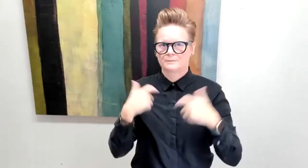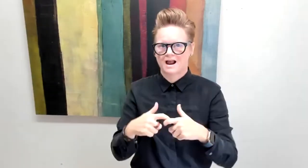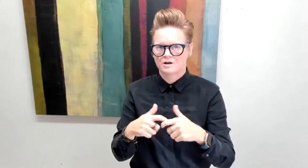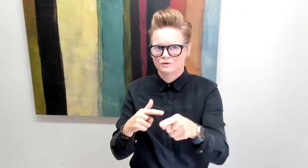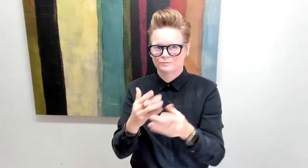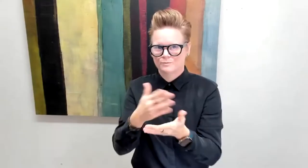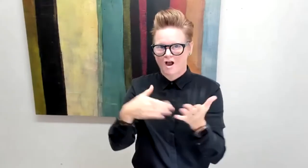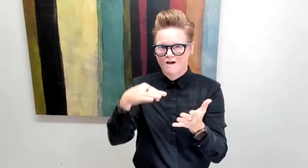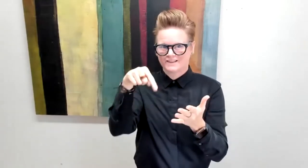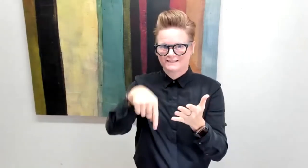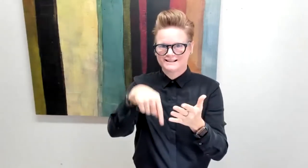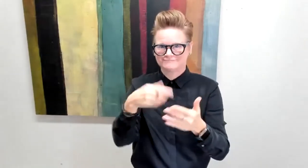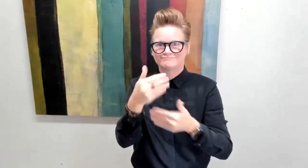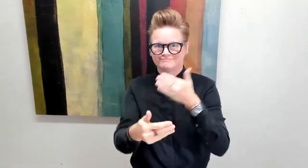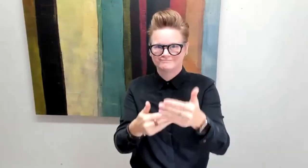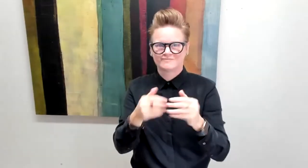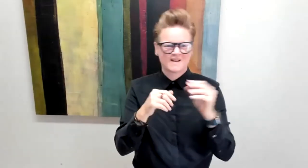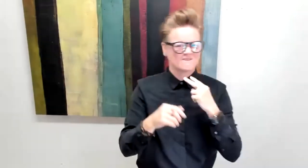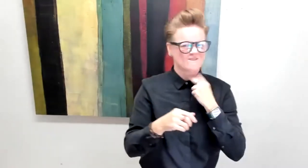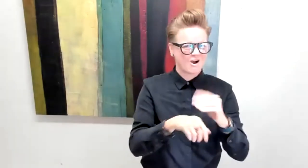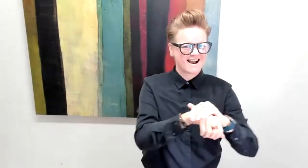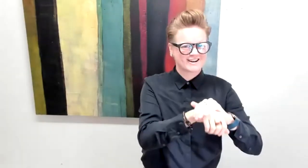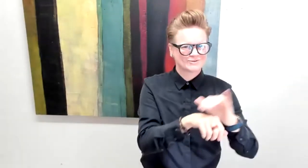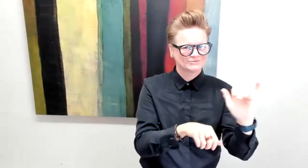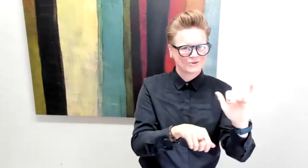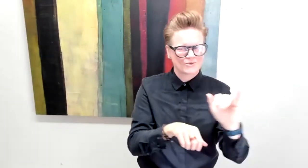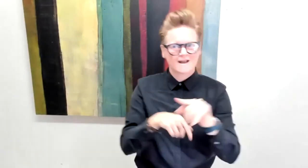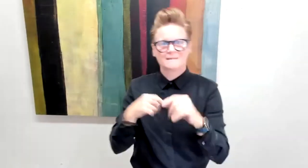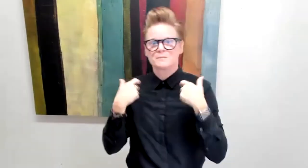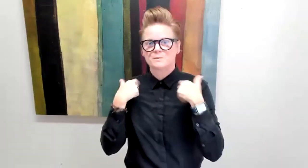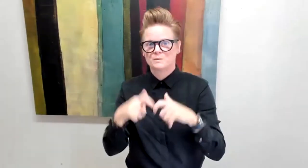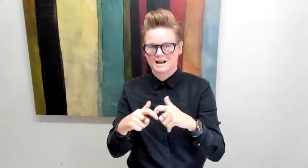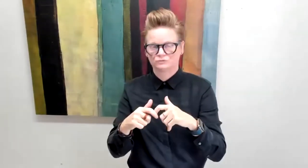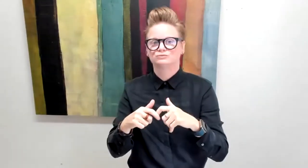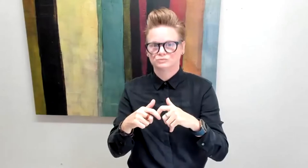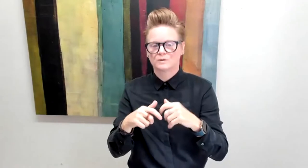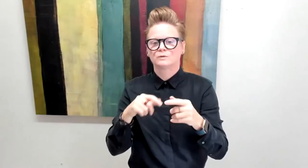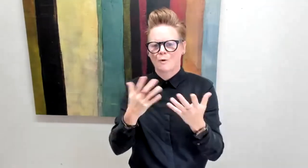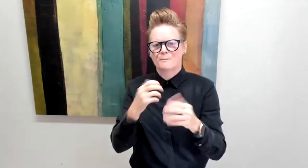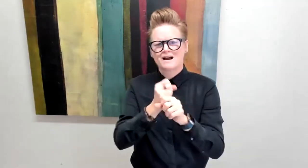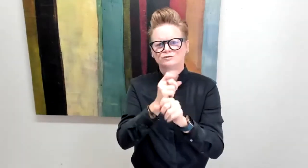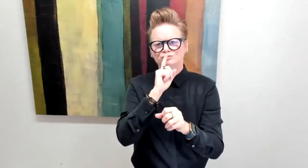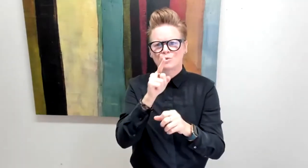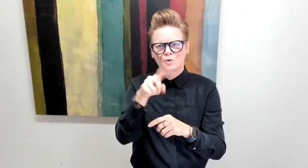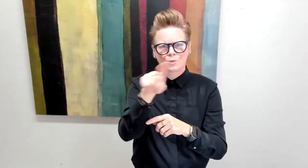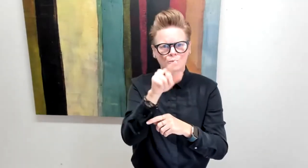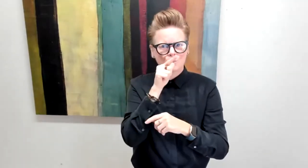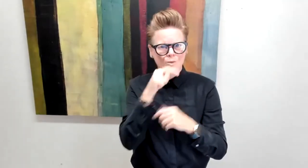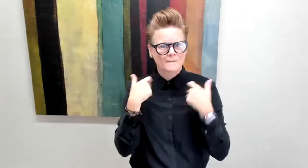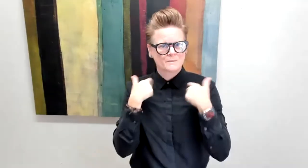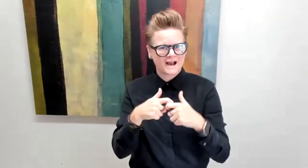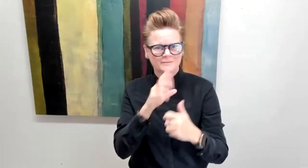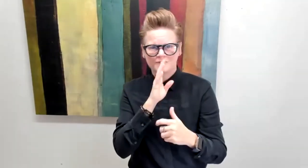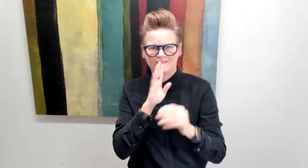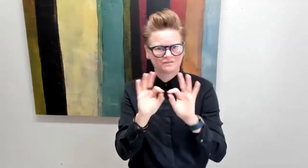ask. Now, we also have a Spanish interpreter as part of this, who is voicing in somebody that voices